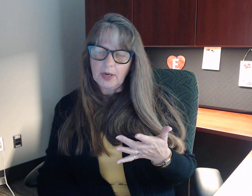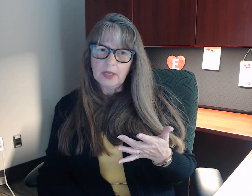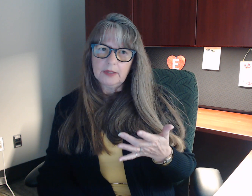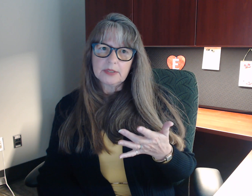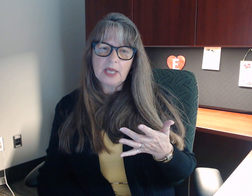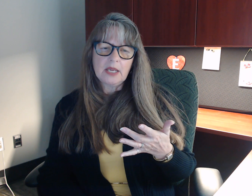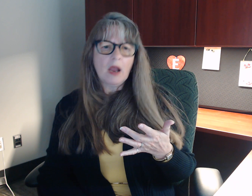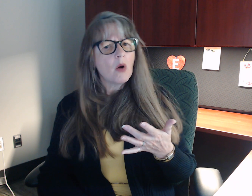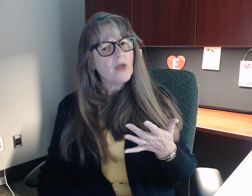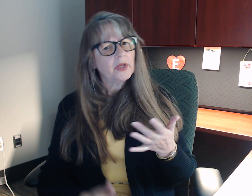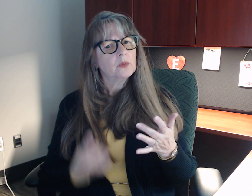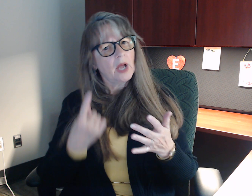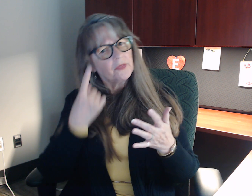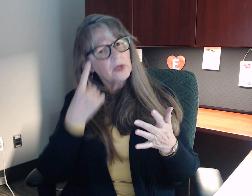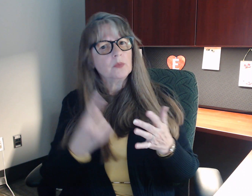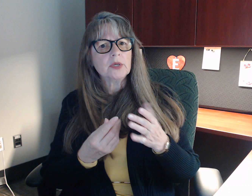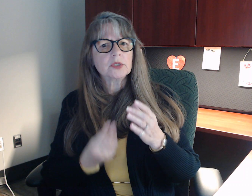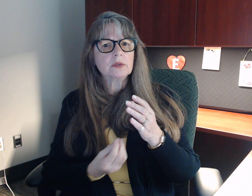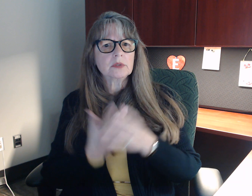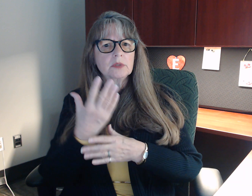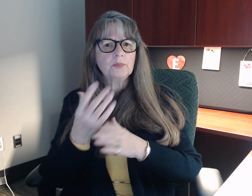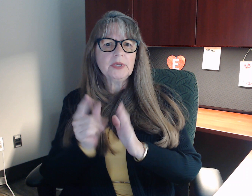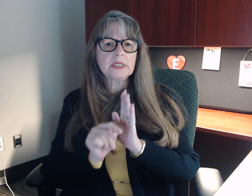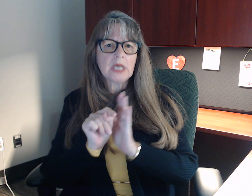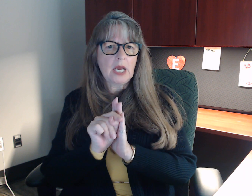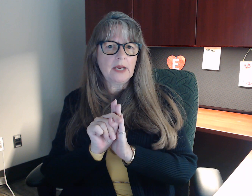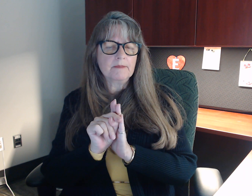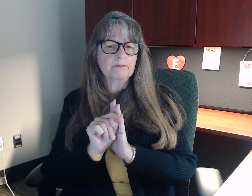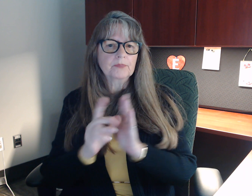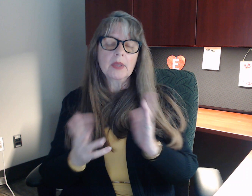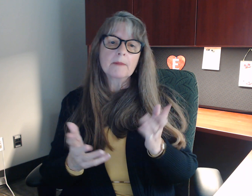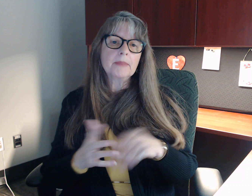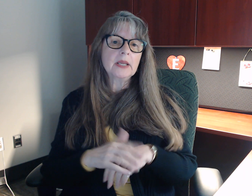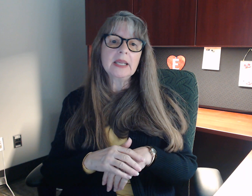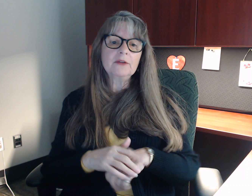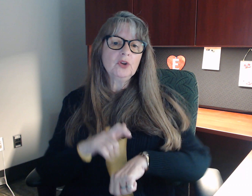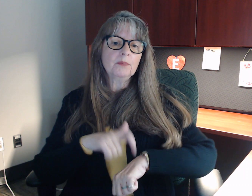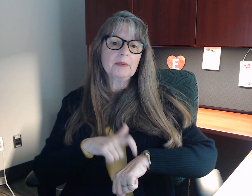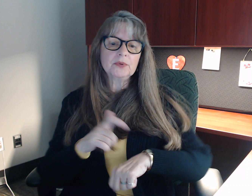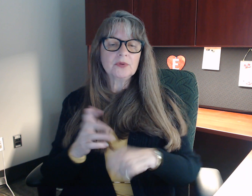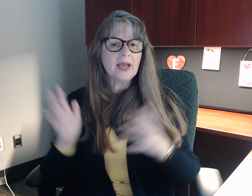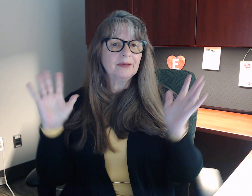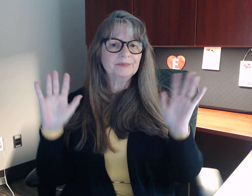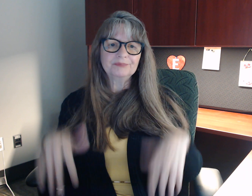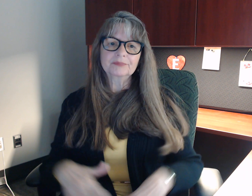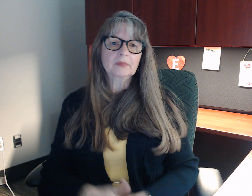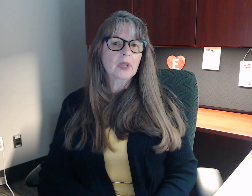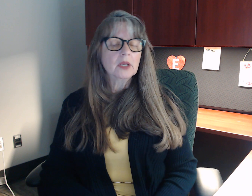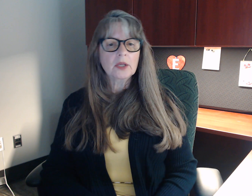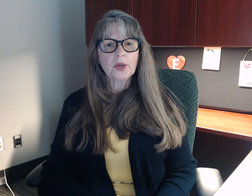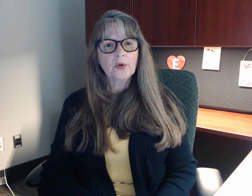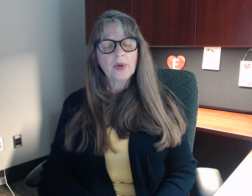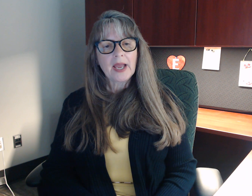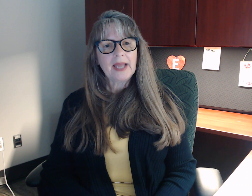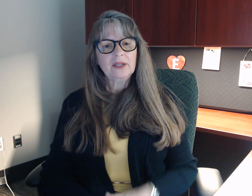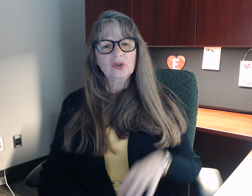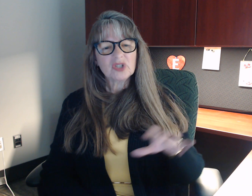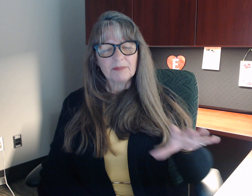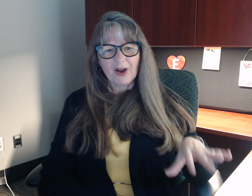to say, "Oh, I thought it was springtime." But if, people do that, it used to bother me when